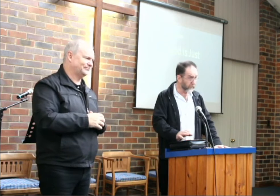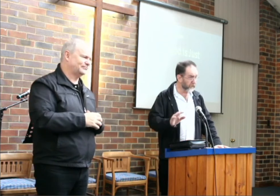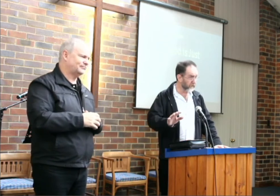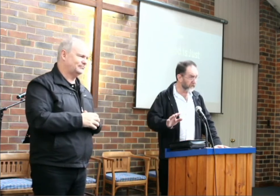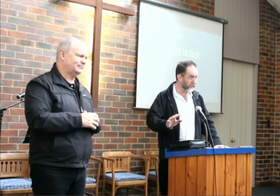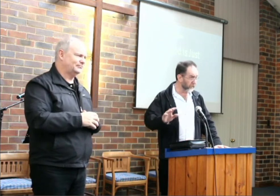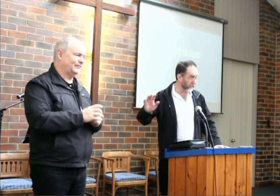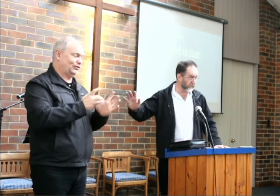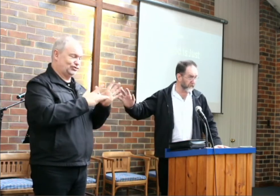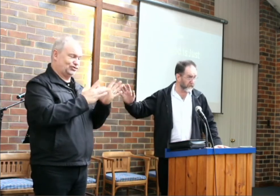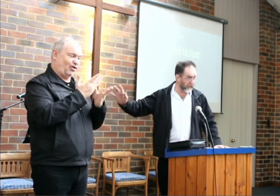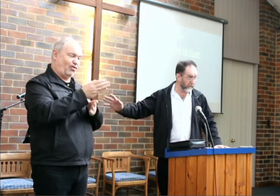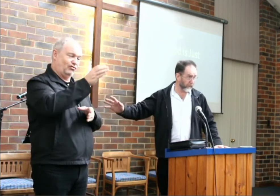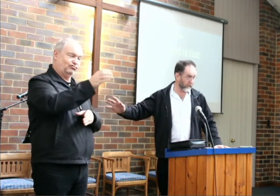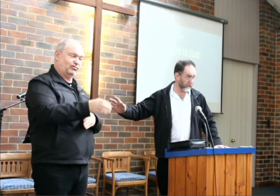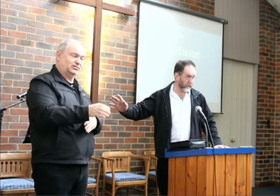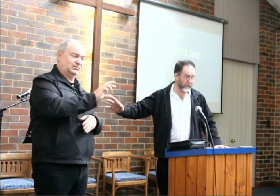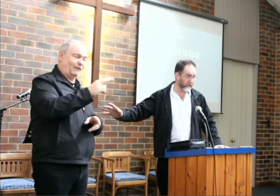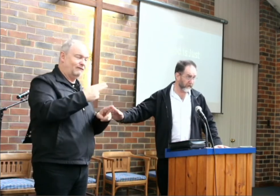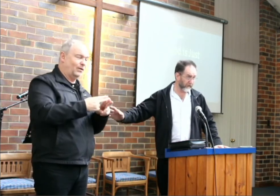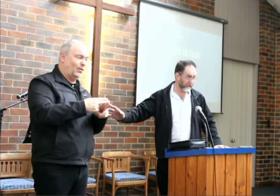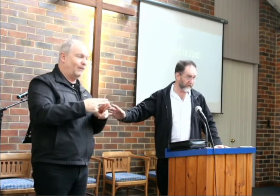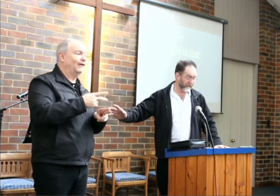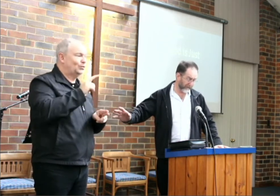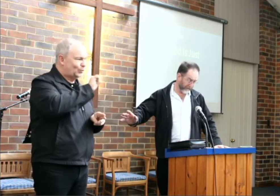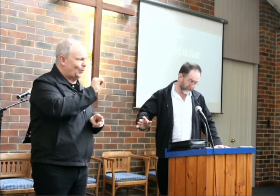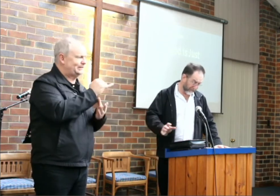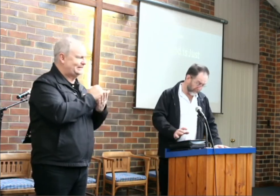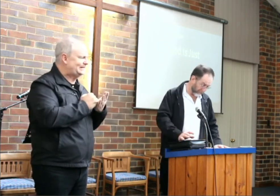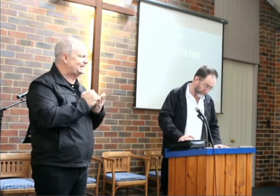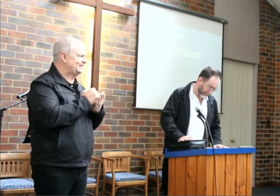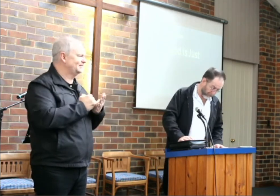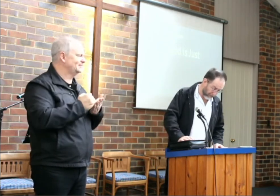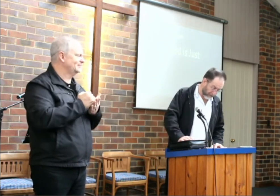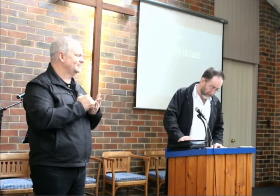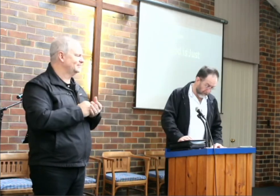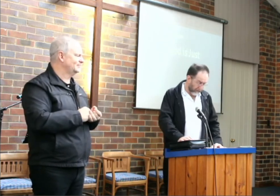What put Jesus on the cross to start with? Your sins.